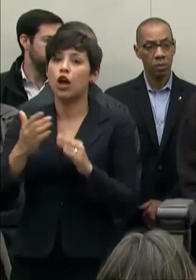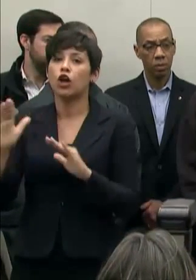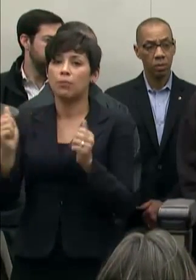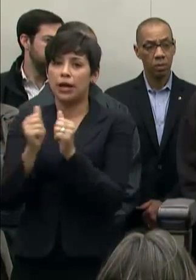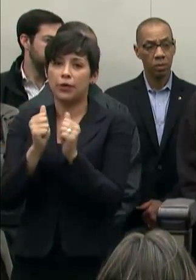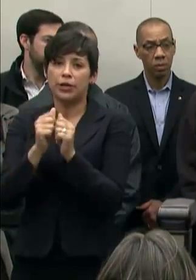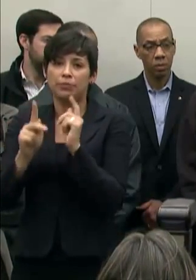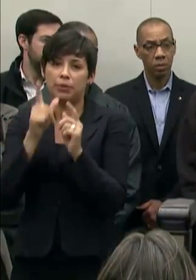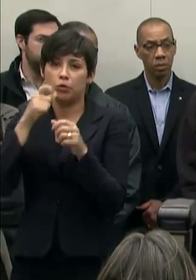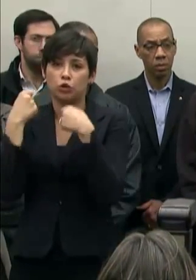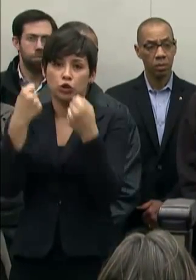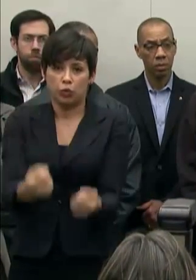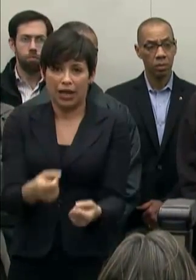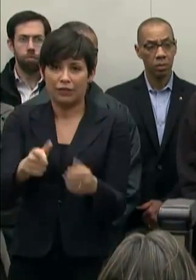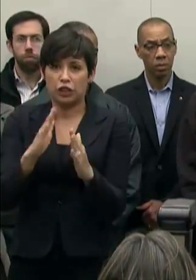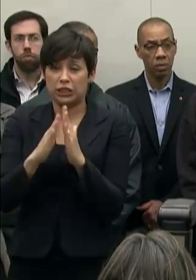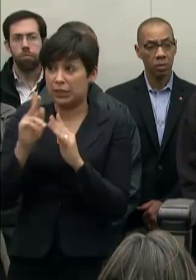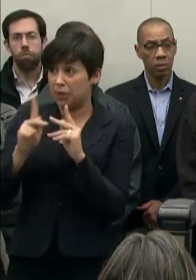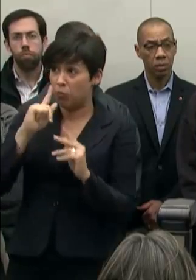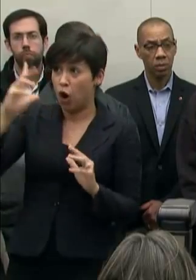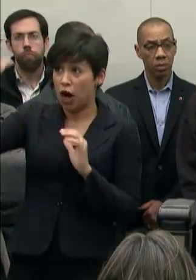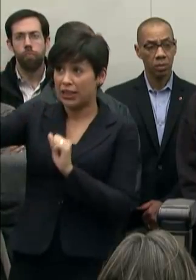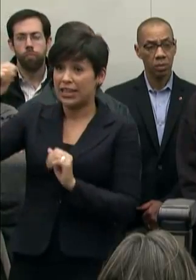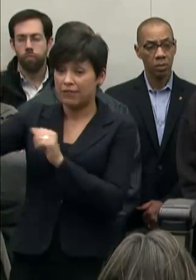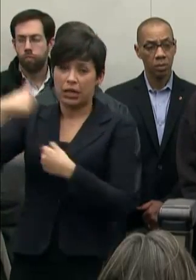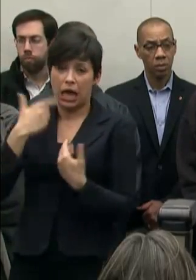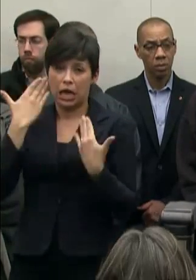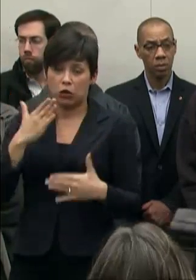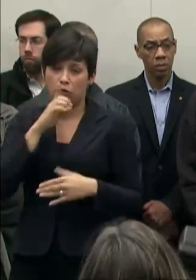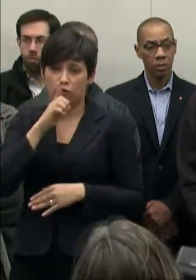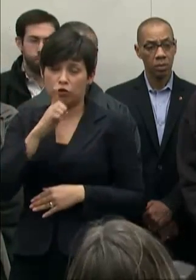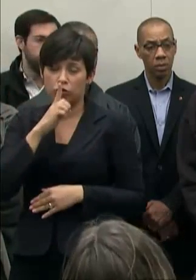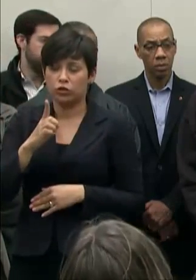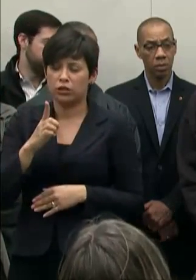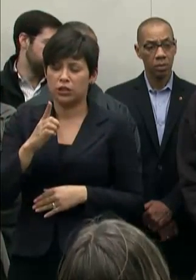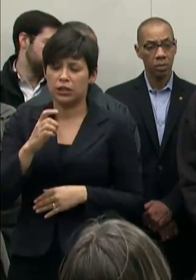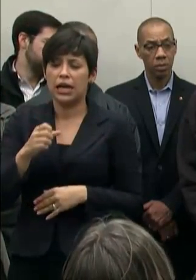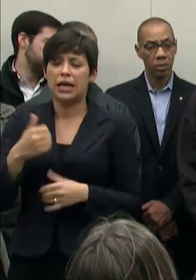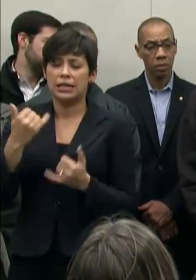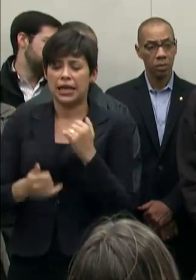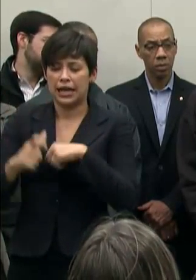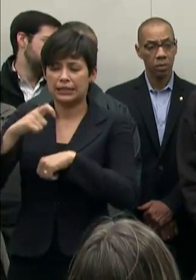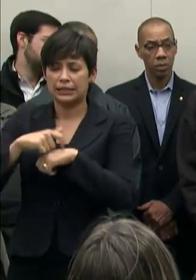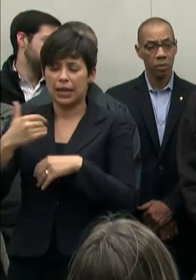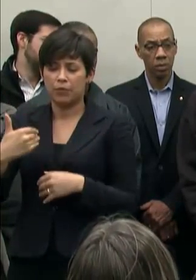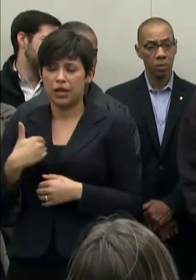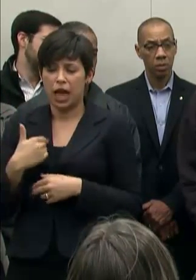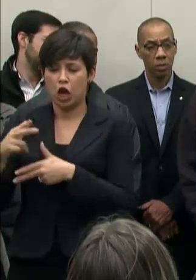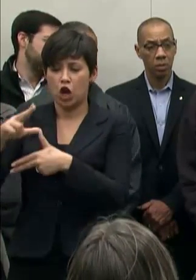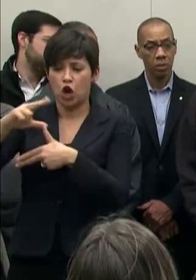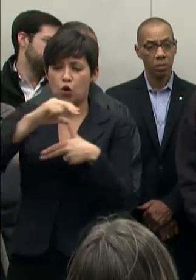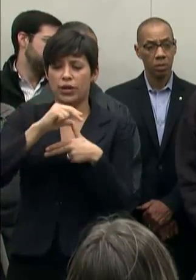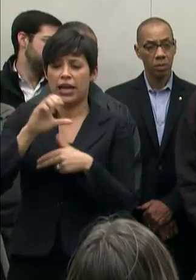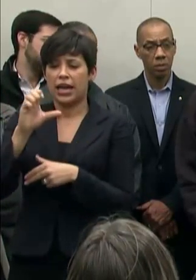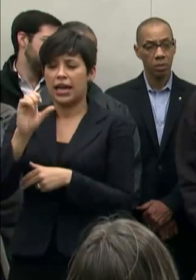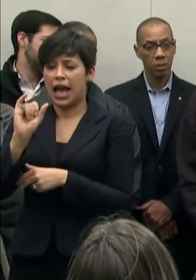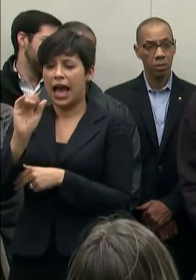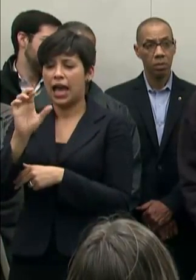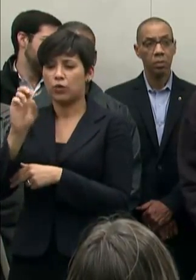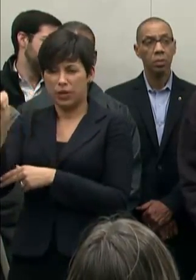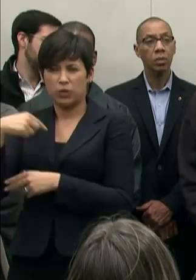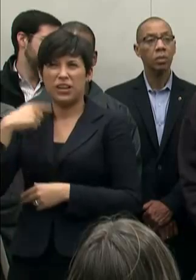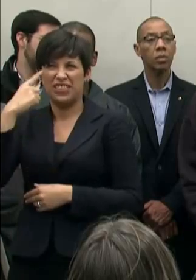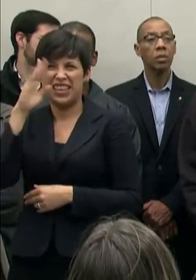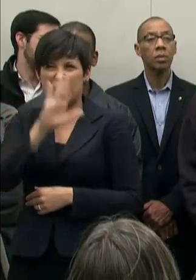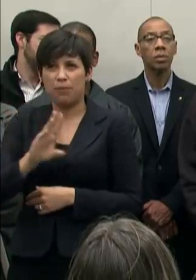evacuating or not, we just don't know. Last time in Hurricane Irene, we think something like 60%